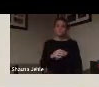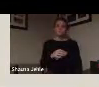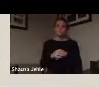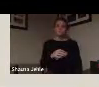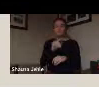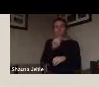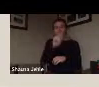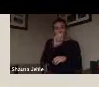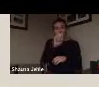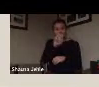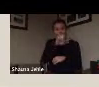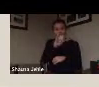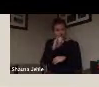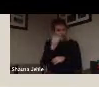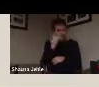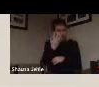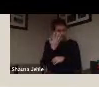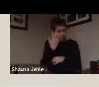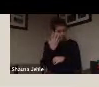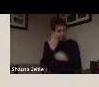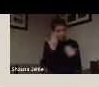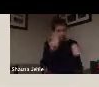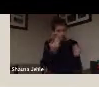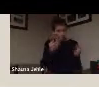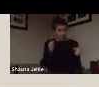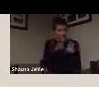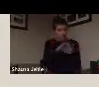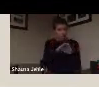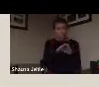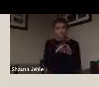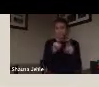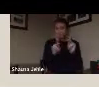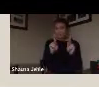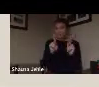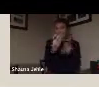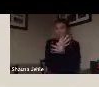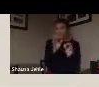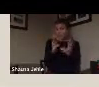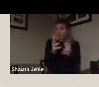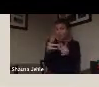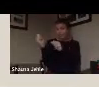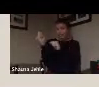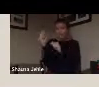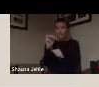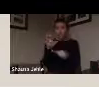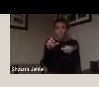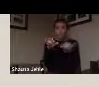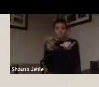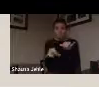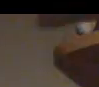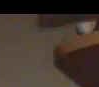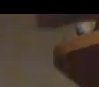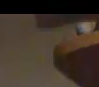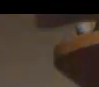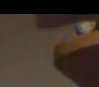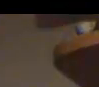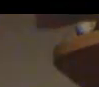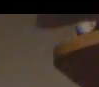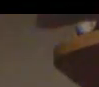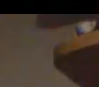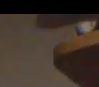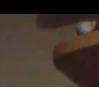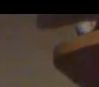Terry, if you'd like to close us out, and then people are free to leave or they can hang on and be happy to dialogue more with